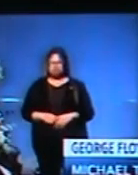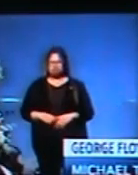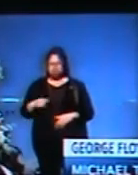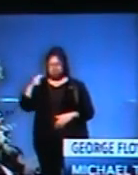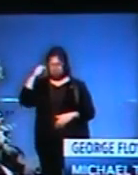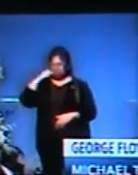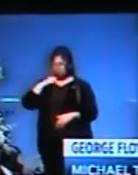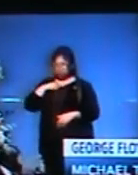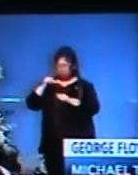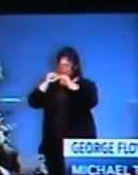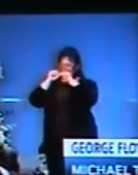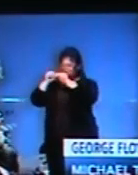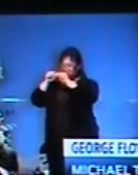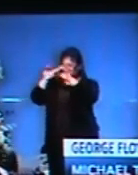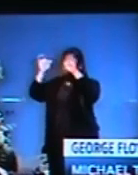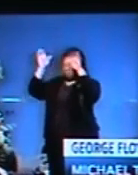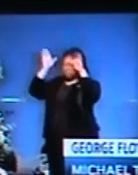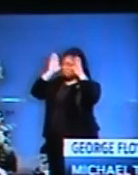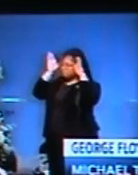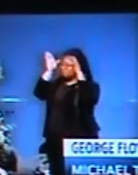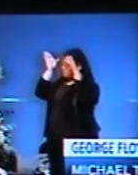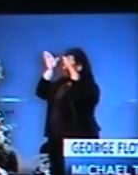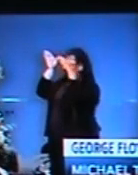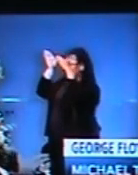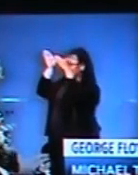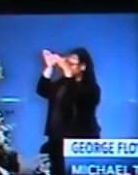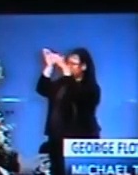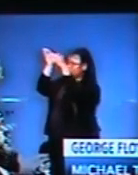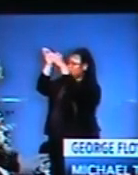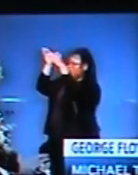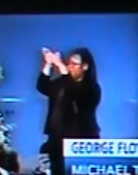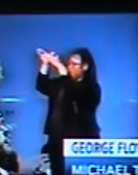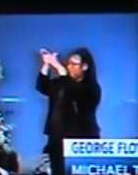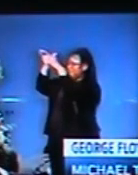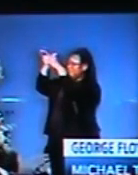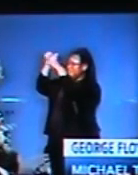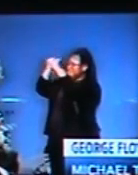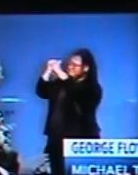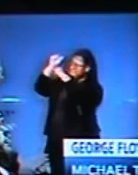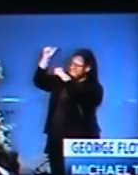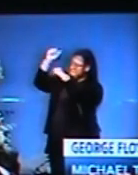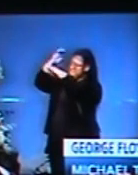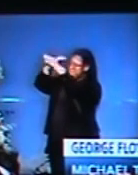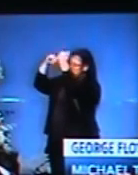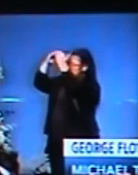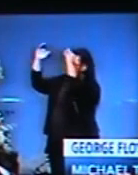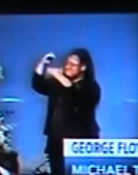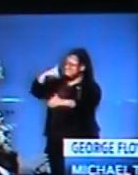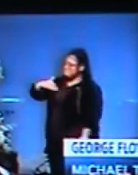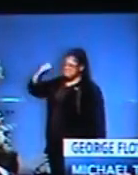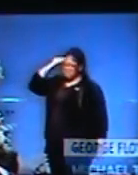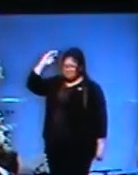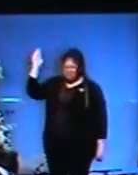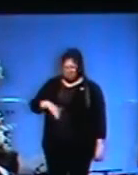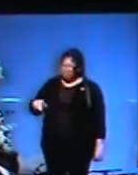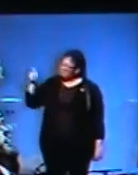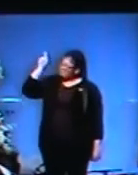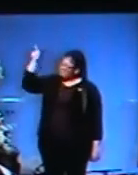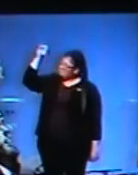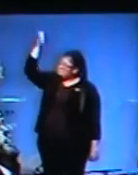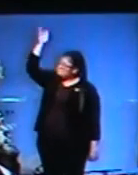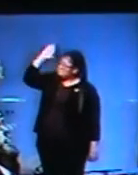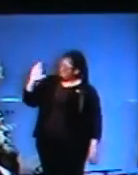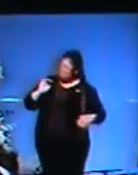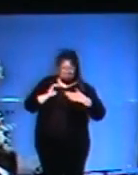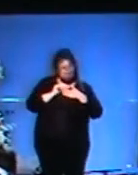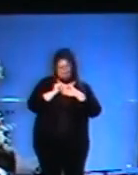soul. As I keep my eyes upon the peace of sure, I know he'll